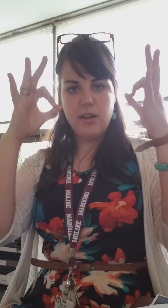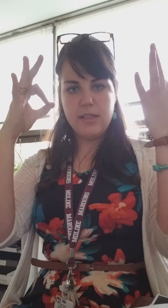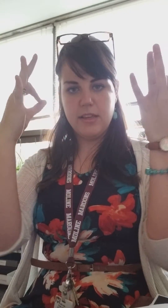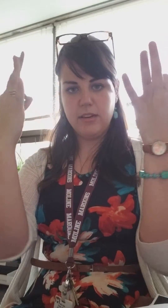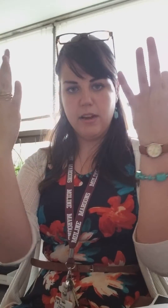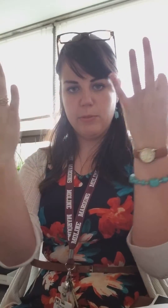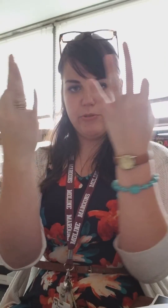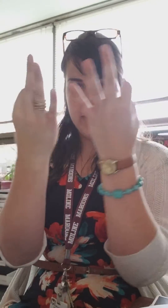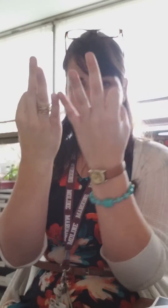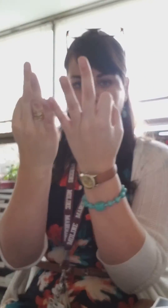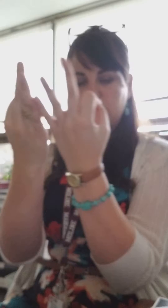and then come around.